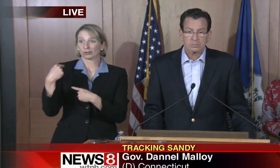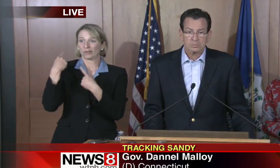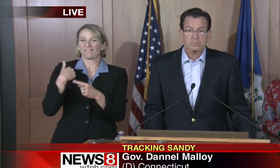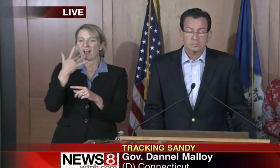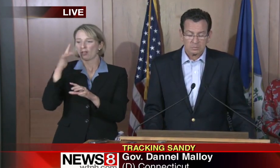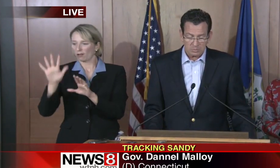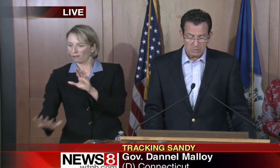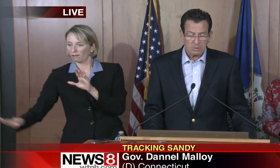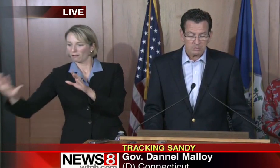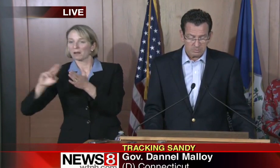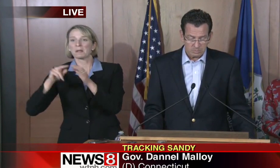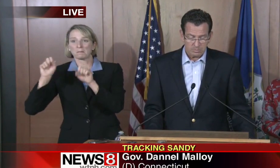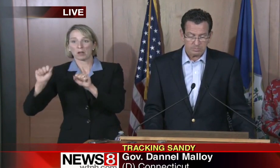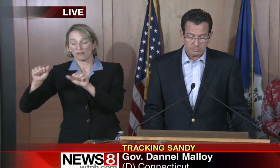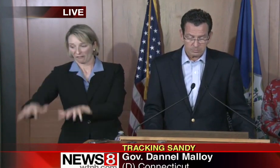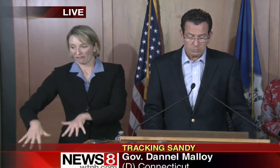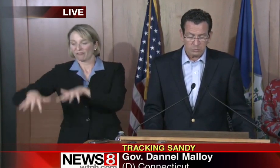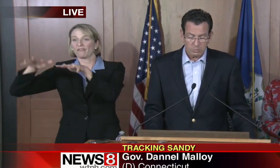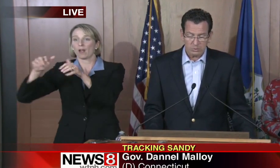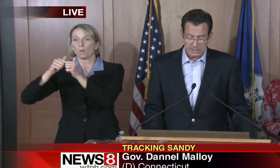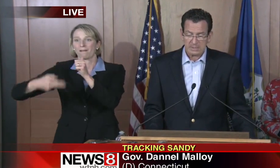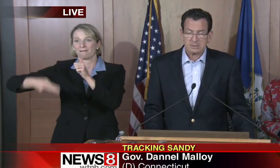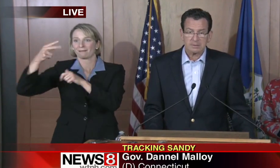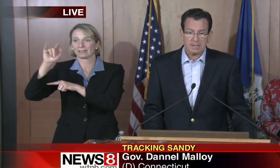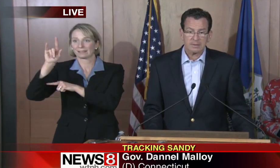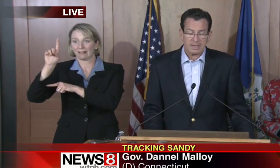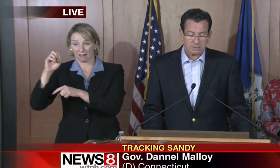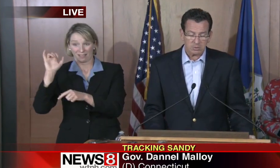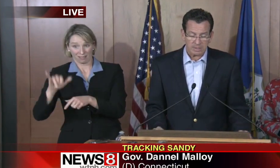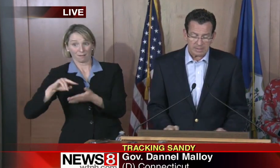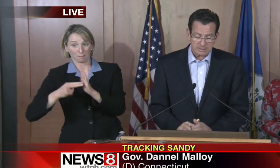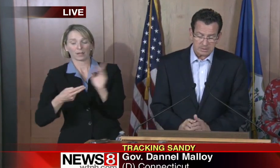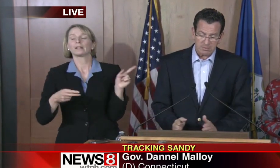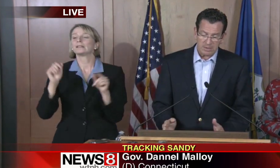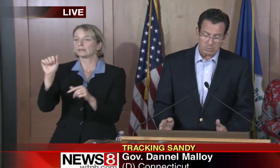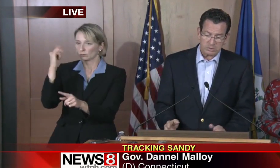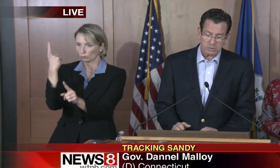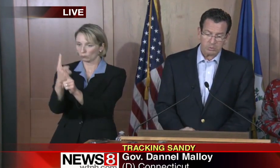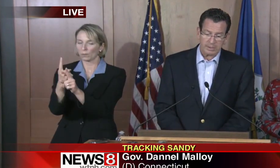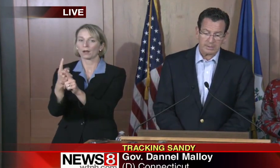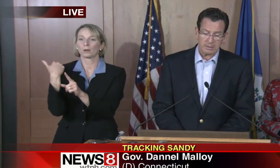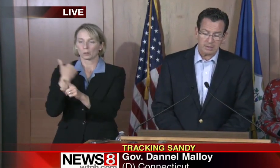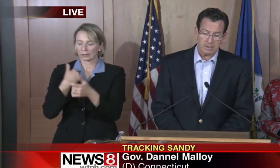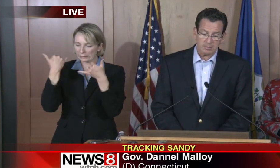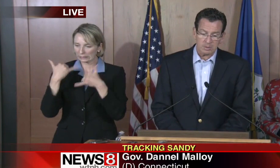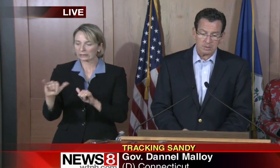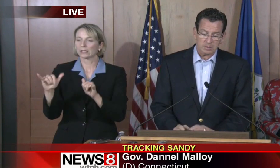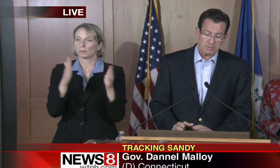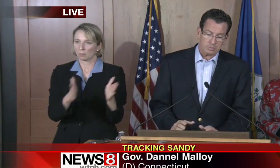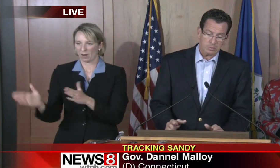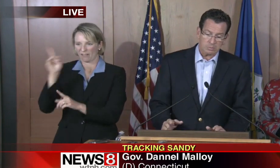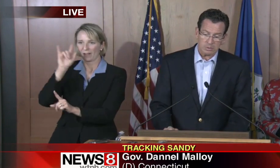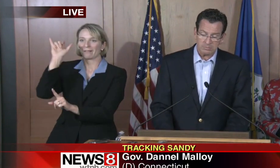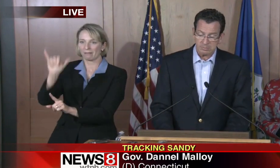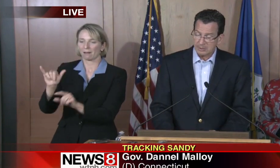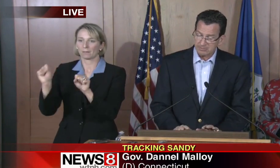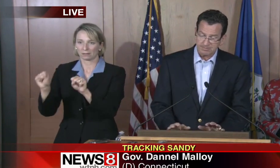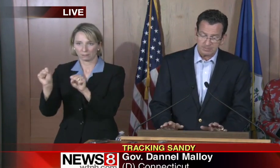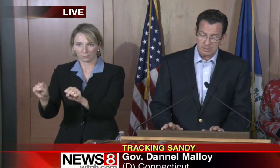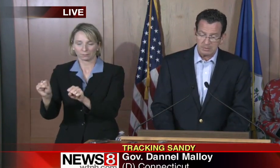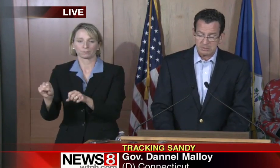the potential to flood tonight at, with the high tide. Yes, that's correct. That's the event we're still planning.